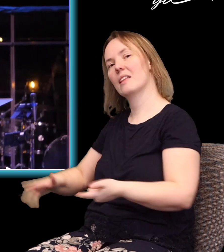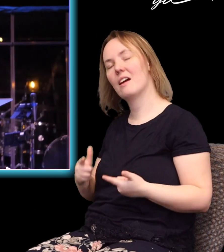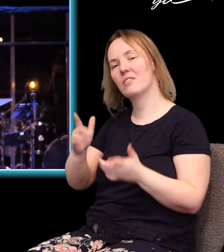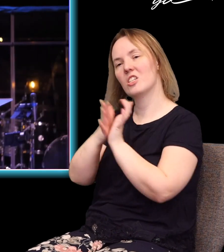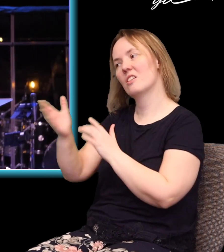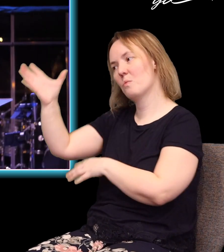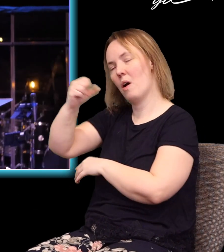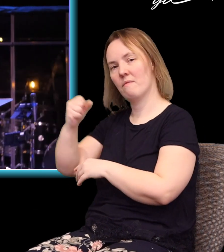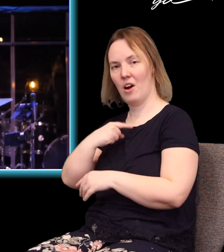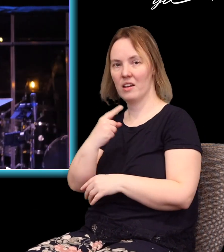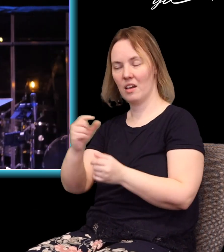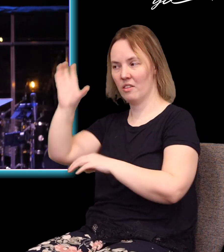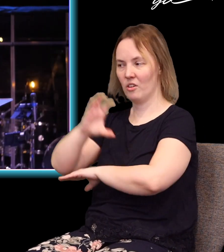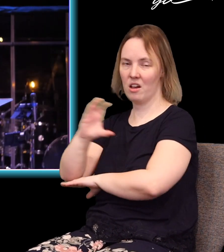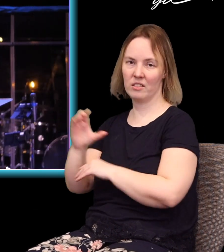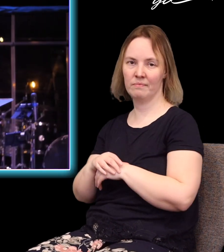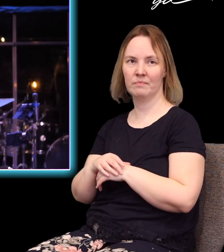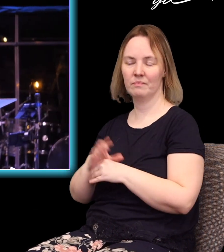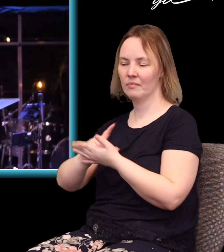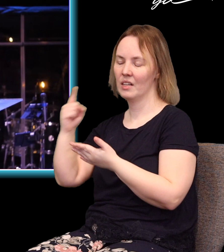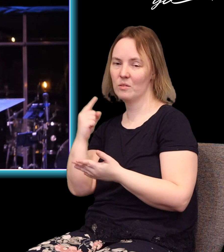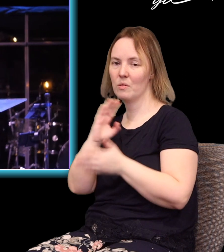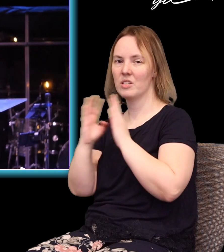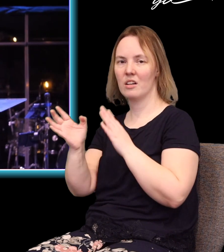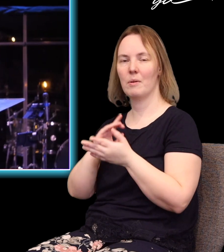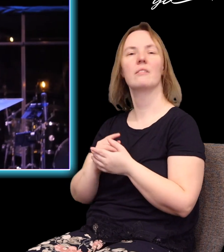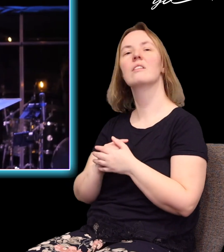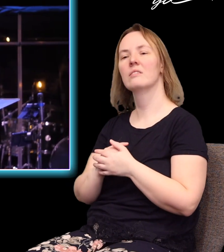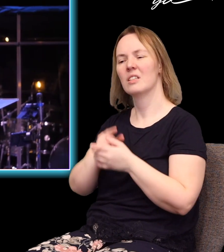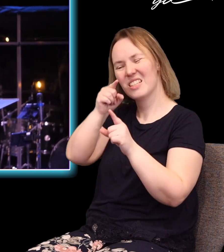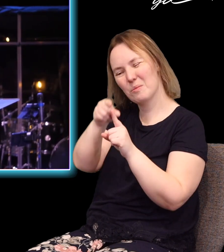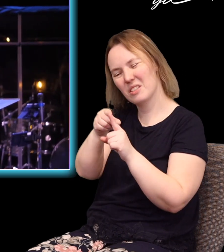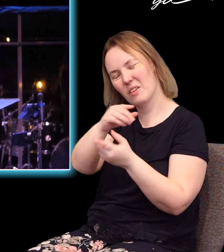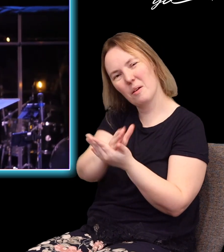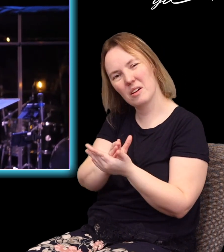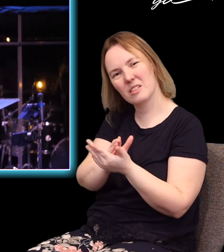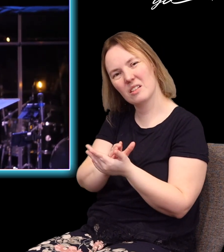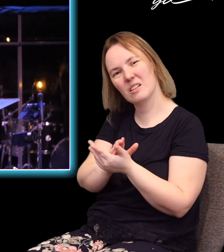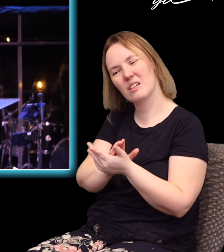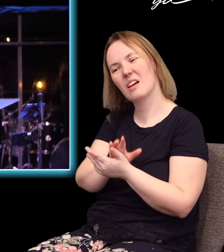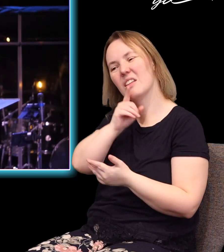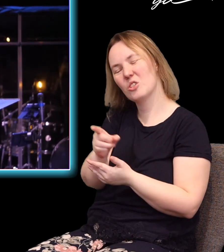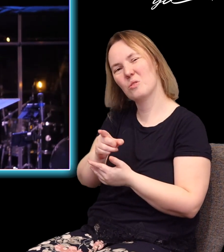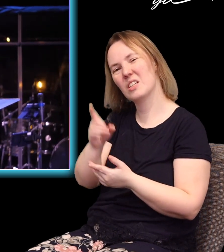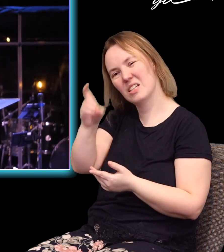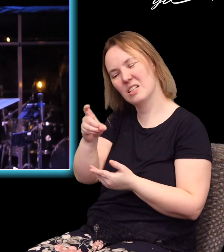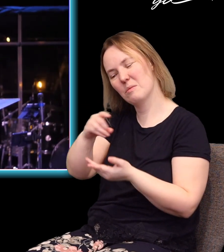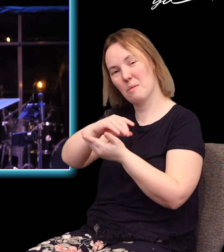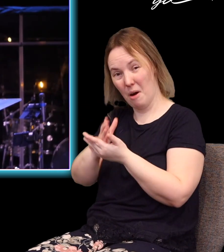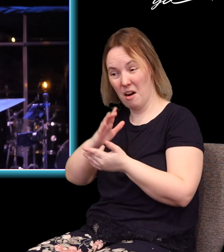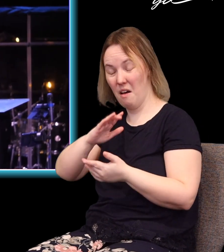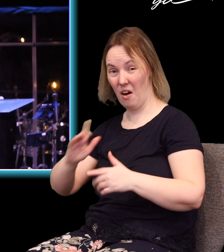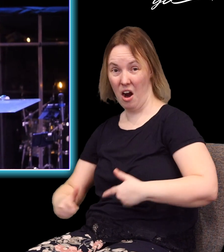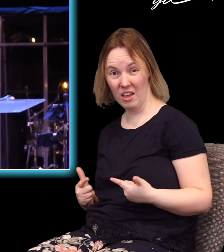Jesus won for us on the cross. Now, last week we spoke about certain components that really need to be a part of